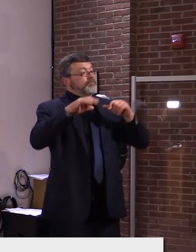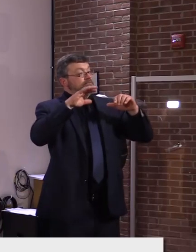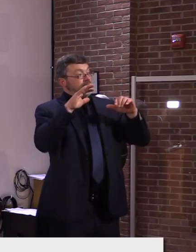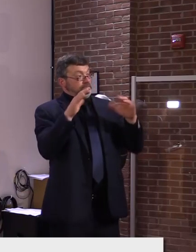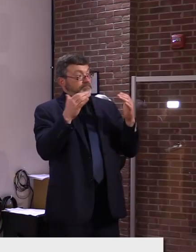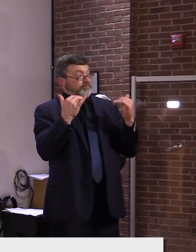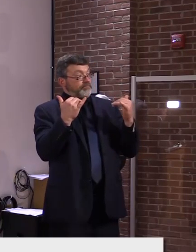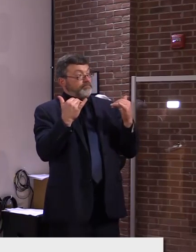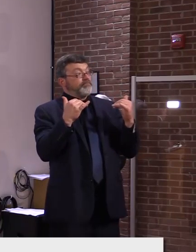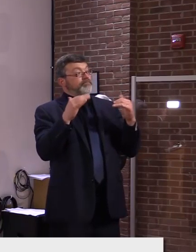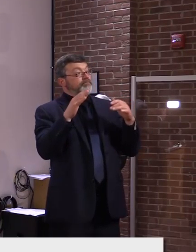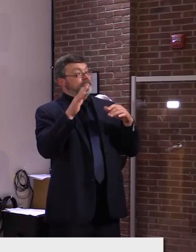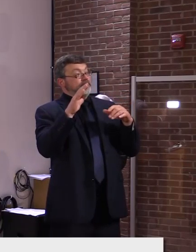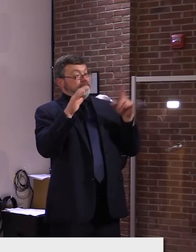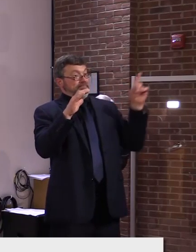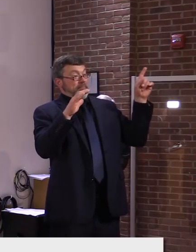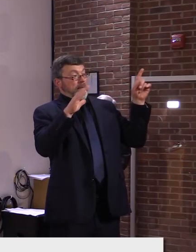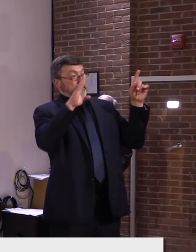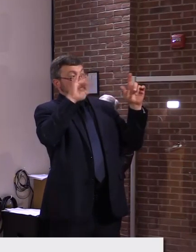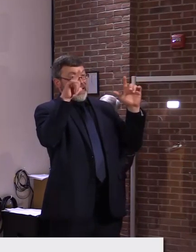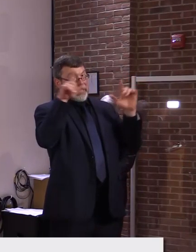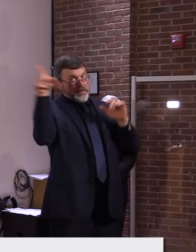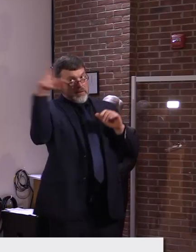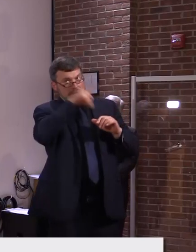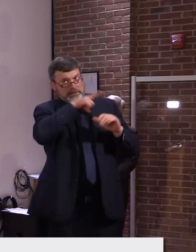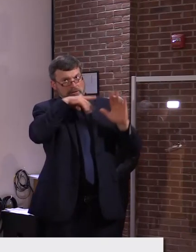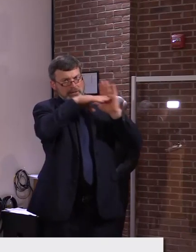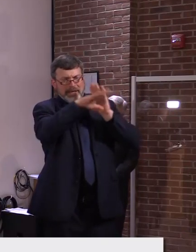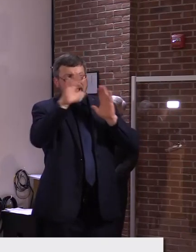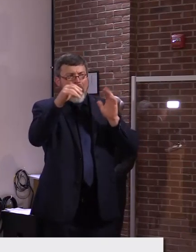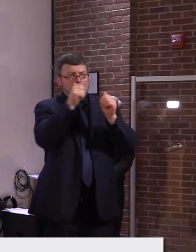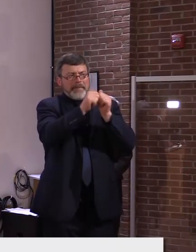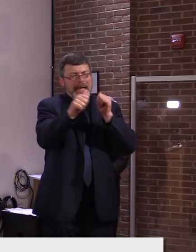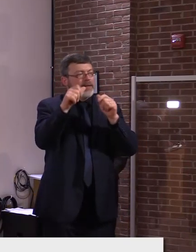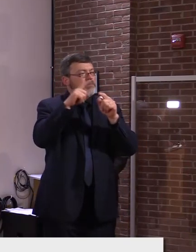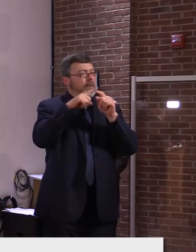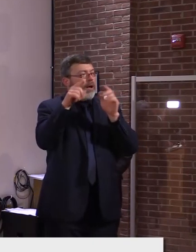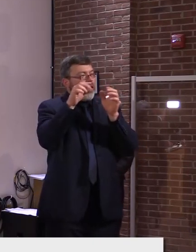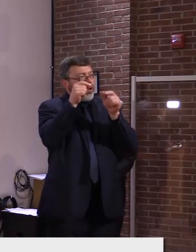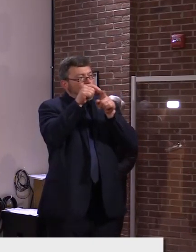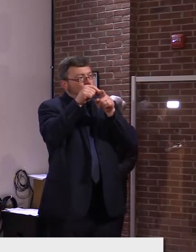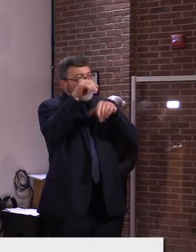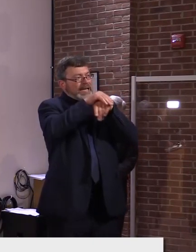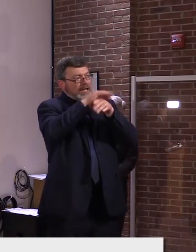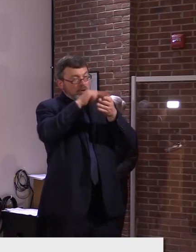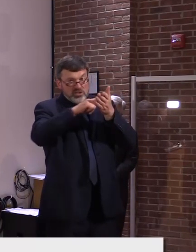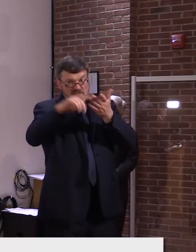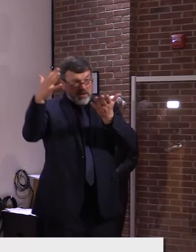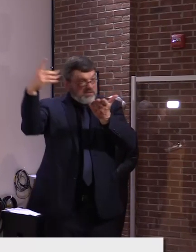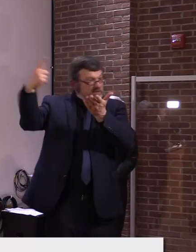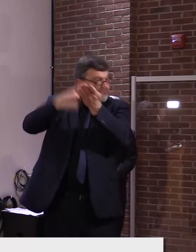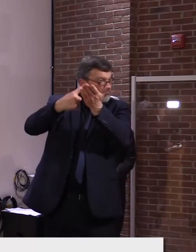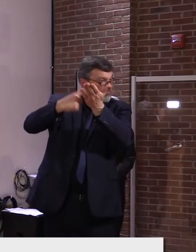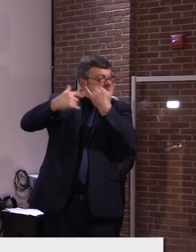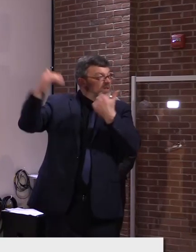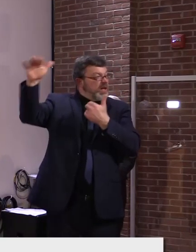it'll be taken up this afternoon in the Senate and the House. It may be even be being taken up right now in the